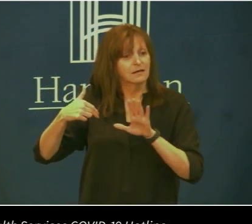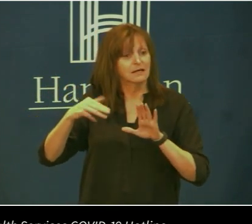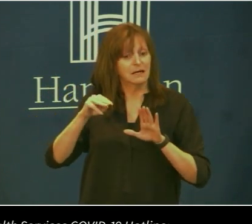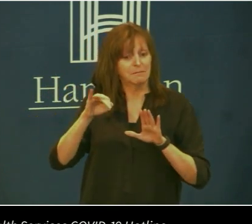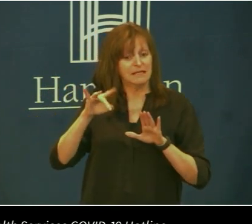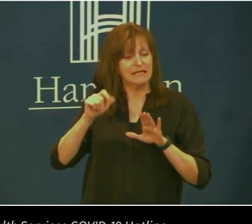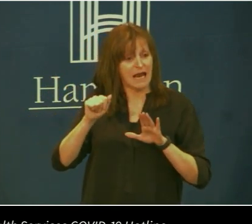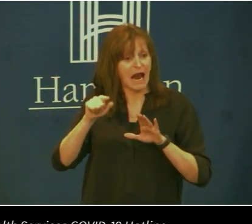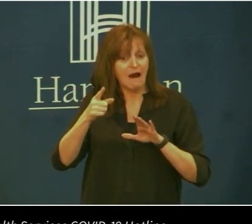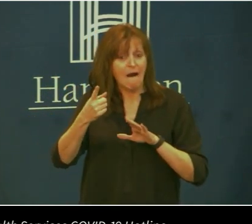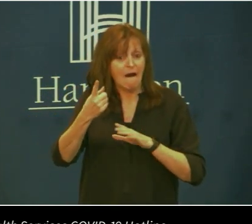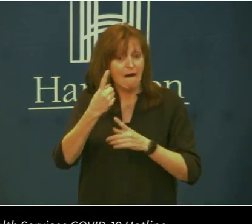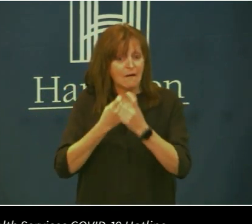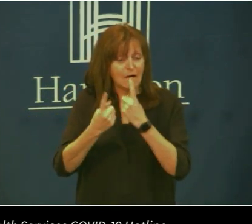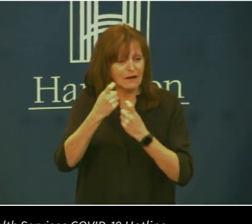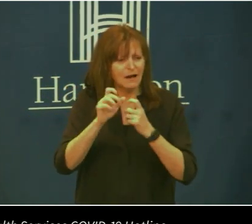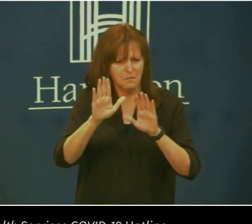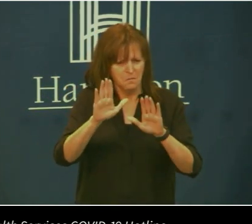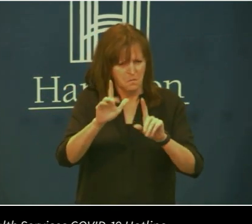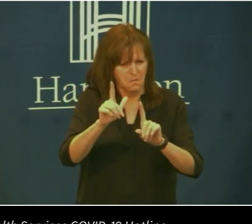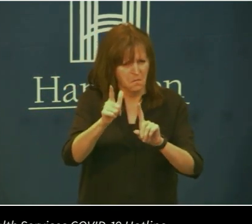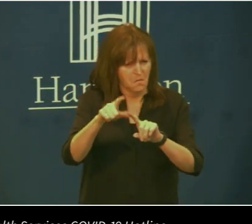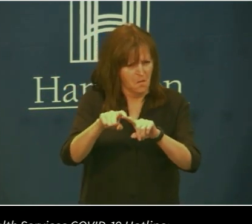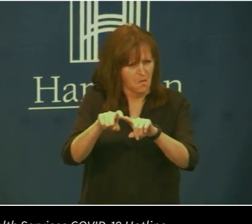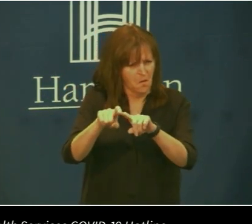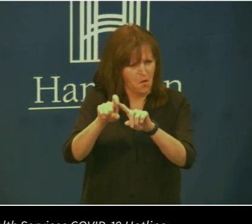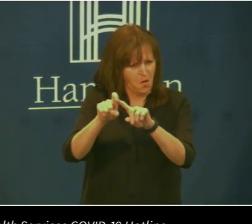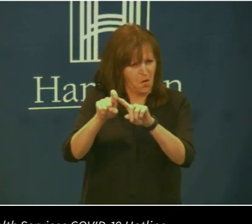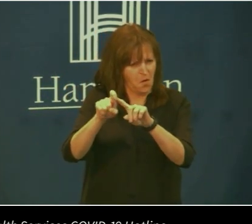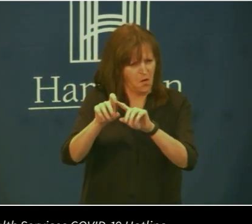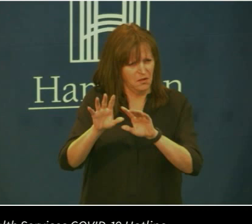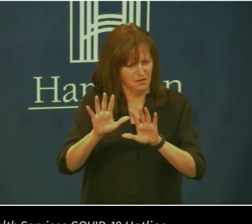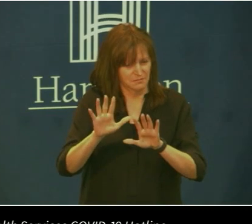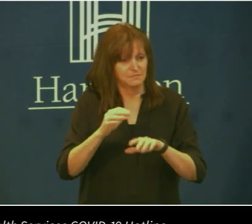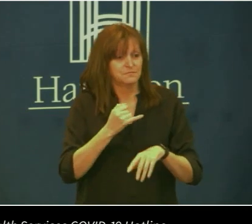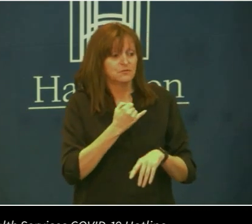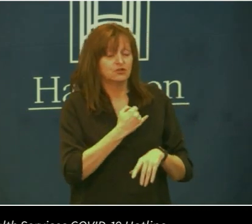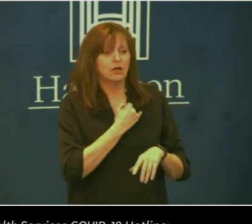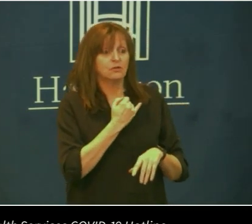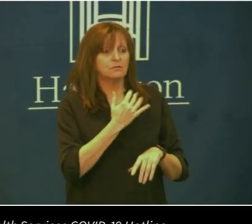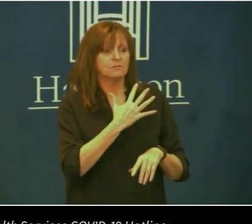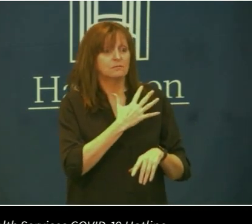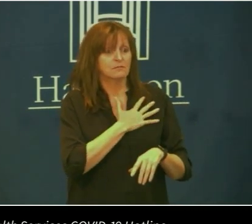night issued a quarantine act, a federal quarantine act, which requires you,